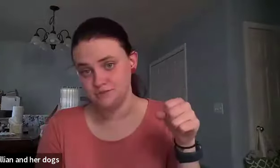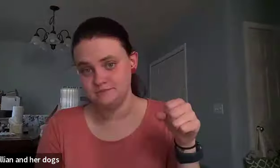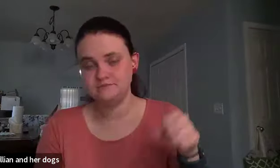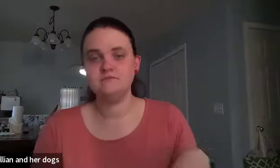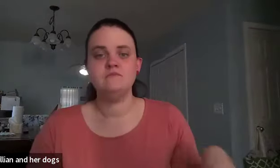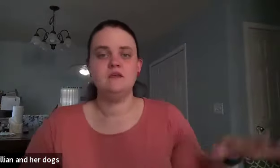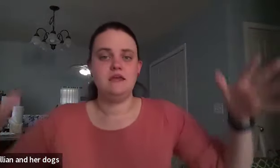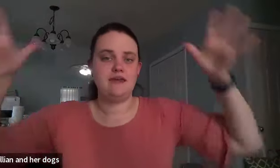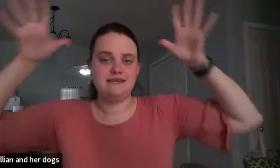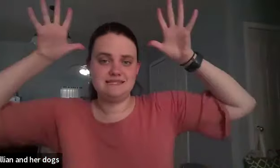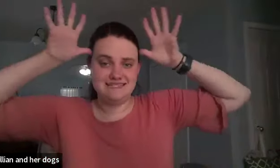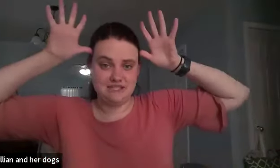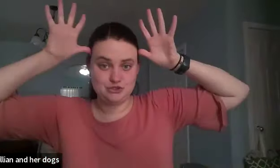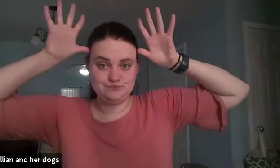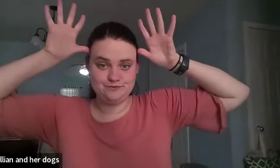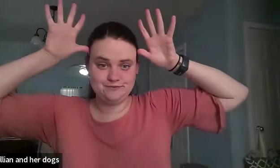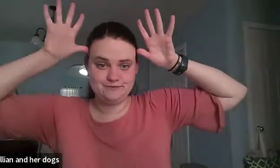deer, and that is deer.